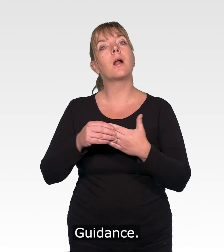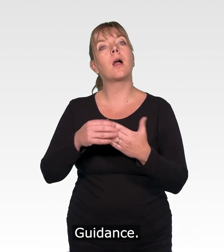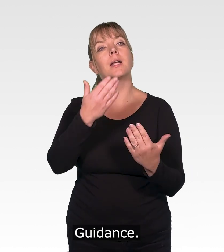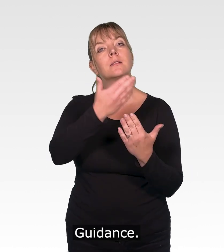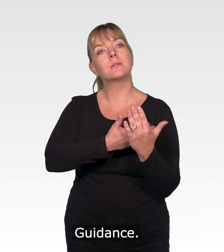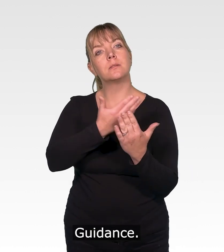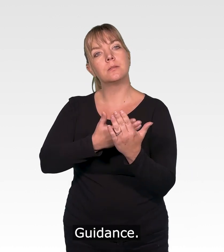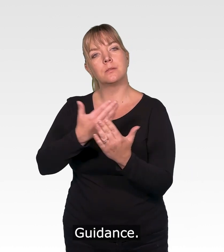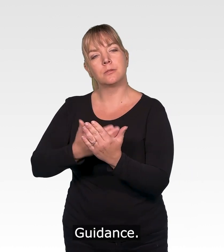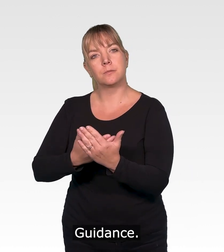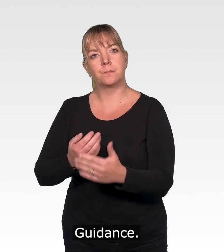Guidance.